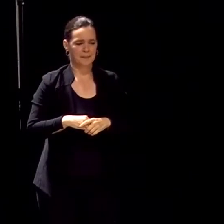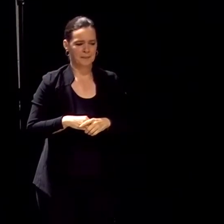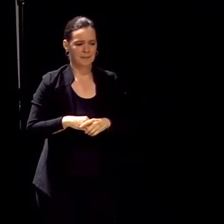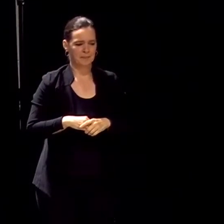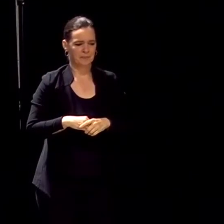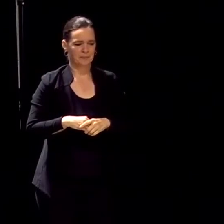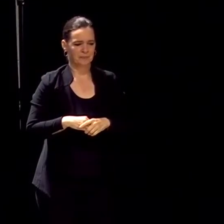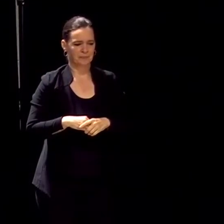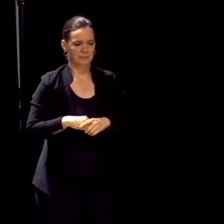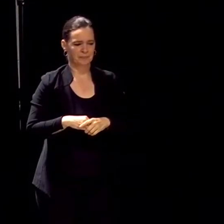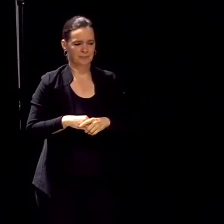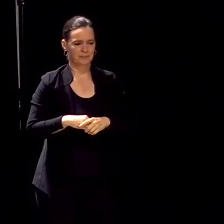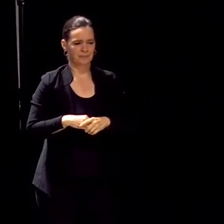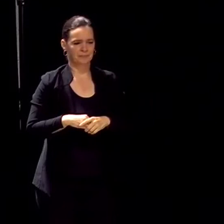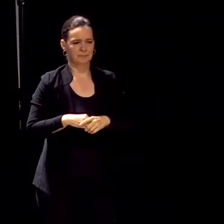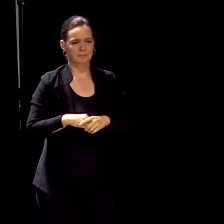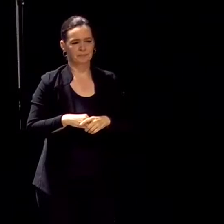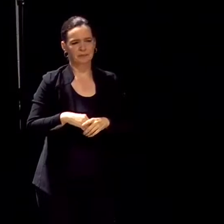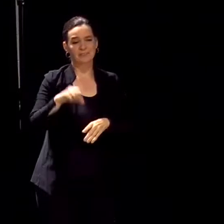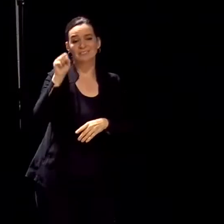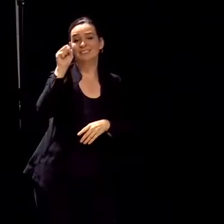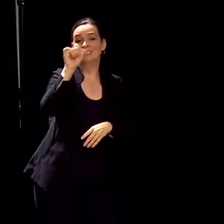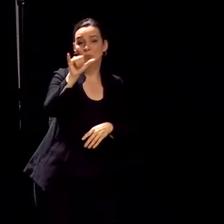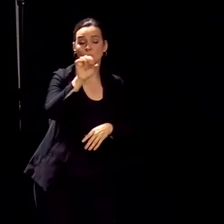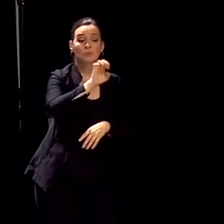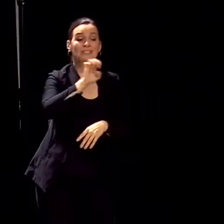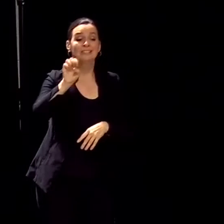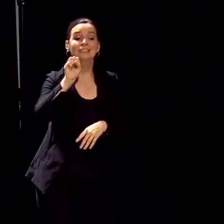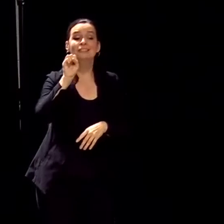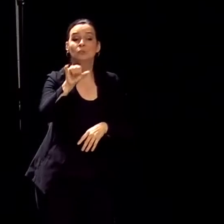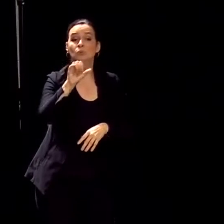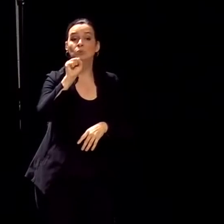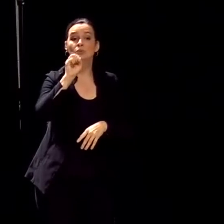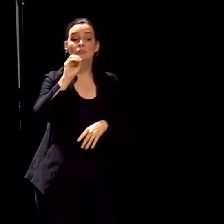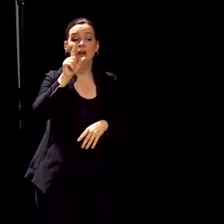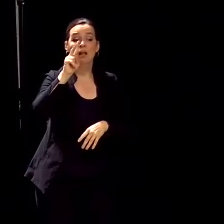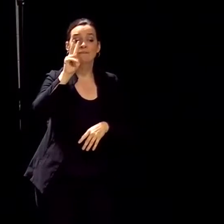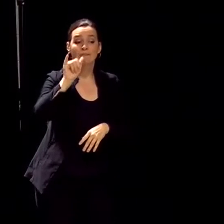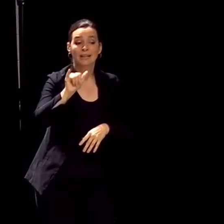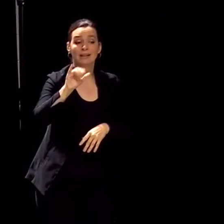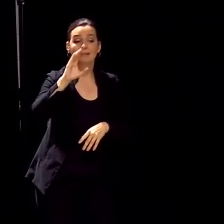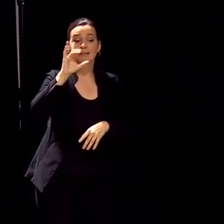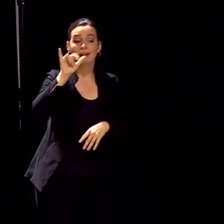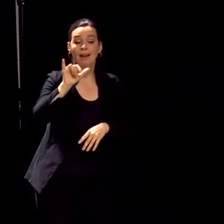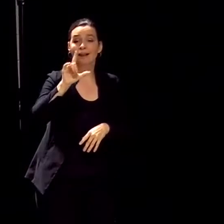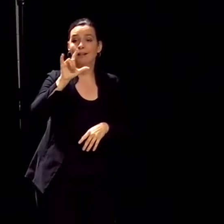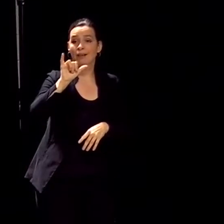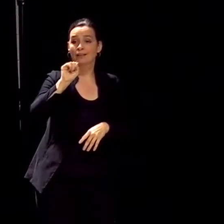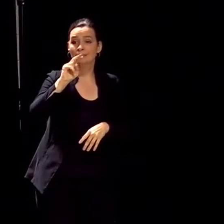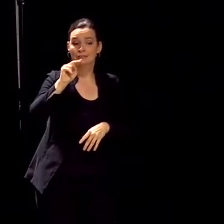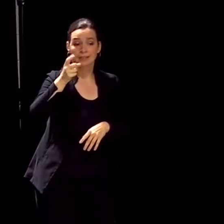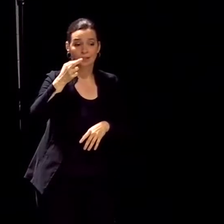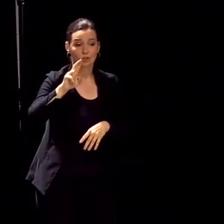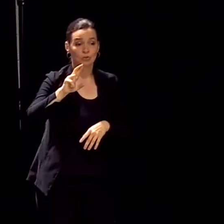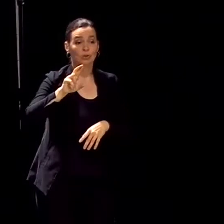Lysander, the city of Syracuse, the town of Clay, the town of Salina, and then the village of Solvay and the village